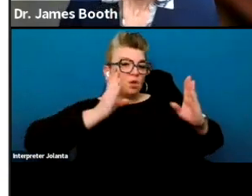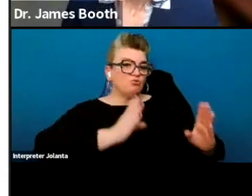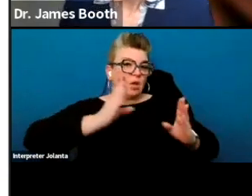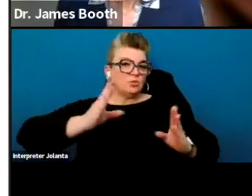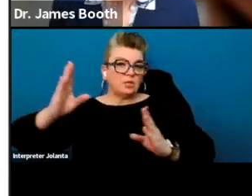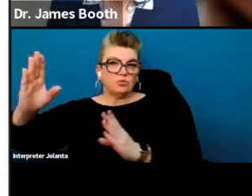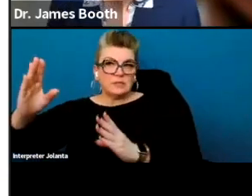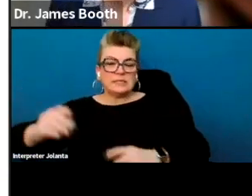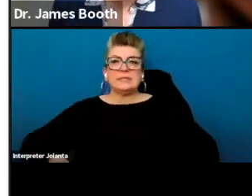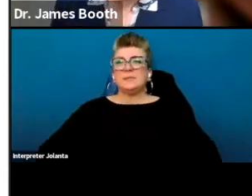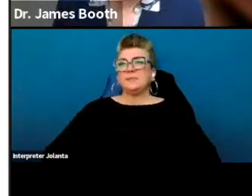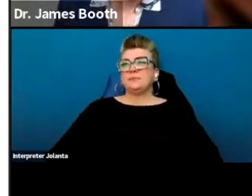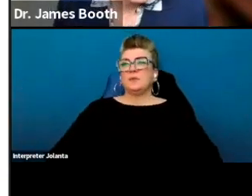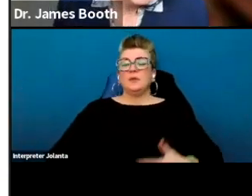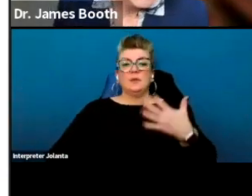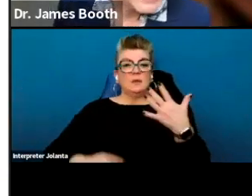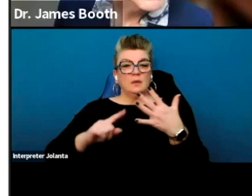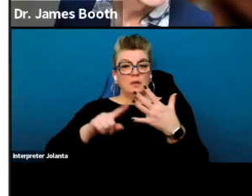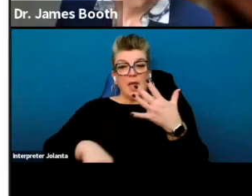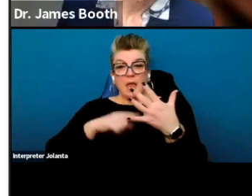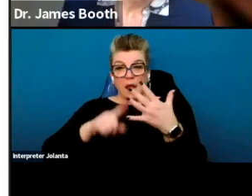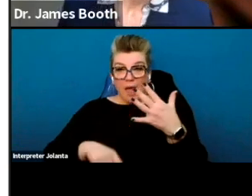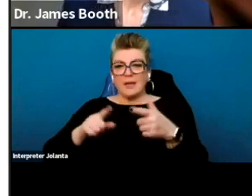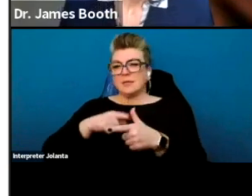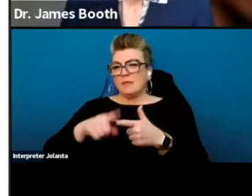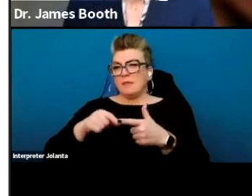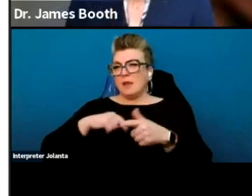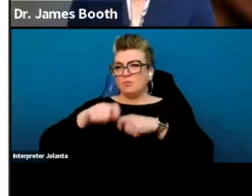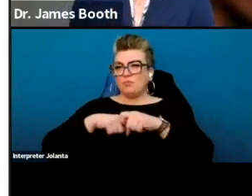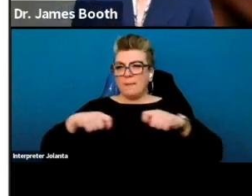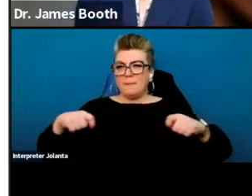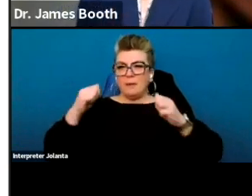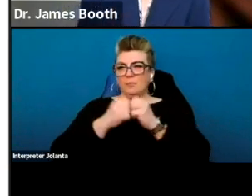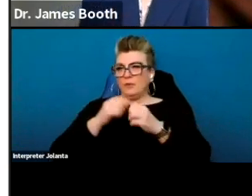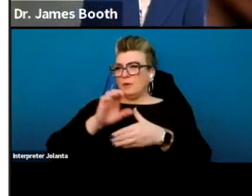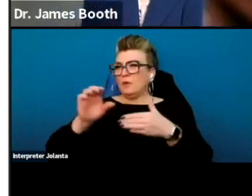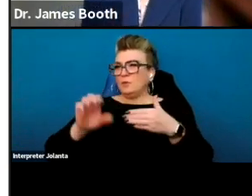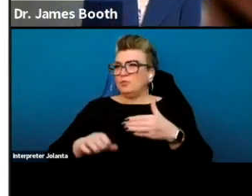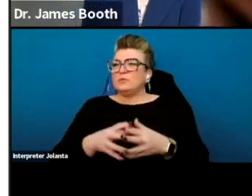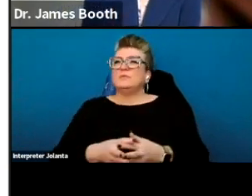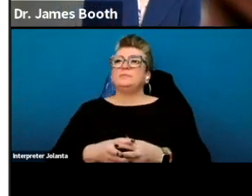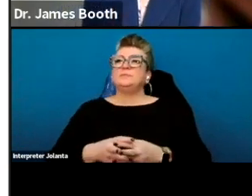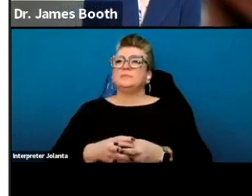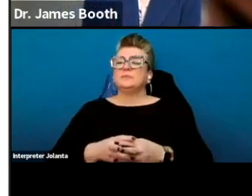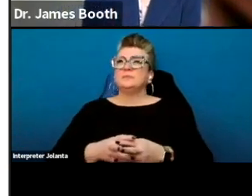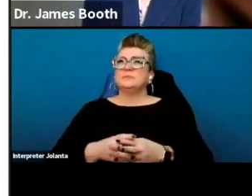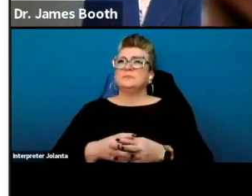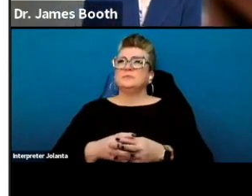And the last project I'm going to highlight, and then I'll wrap up with conclusions,